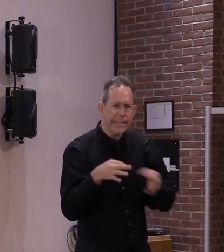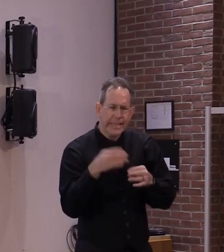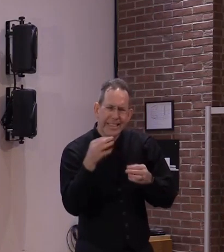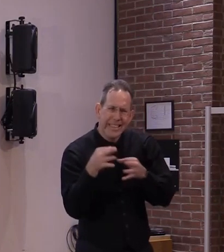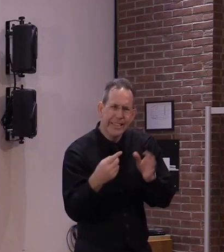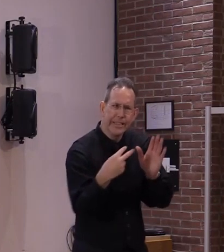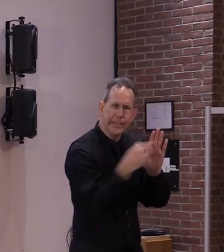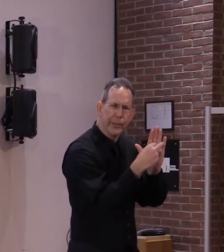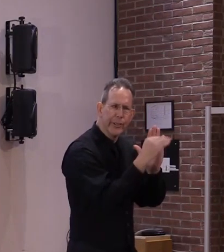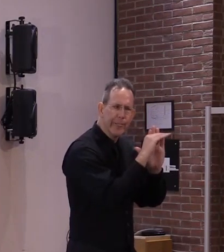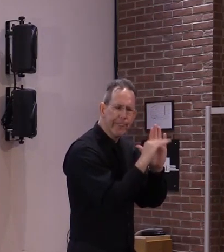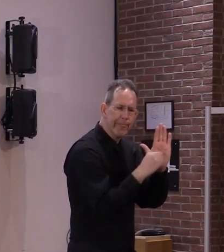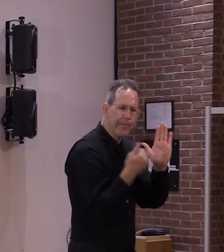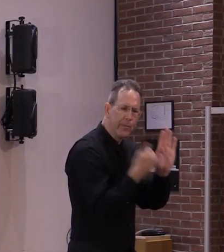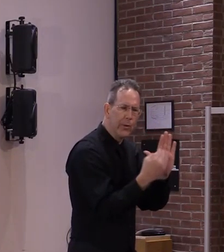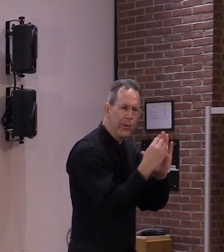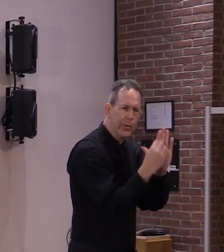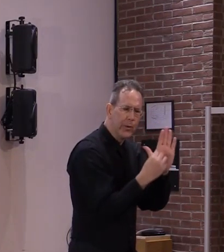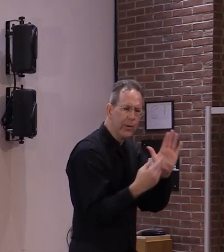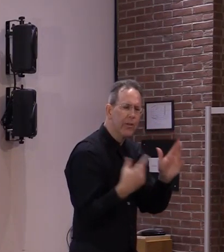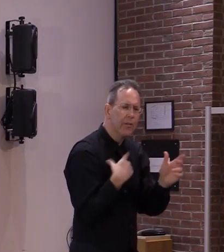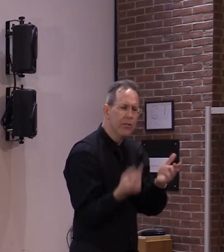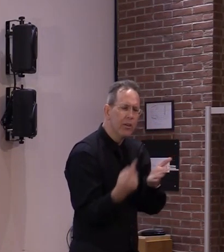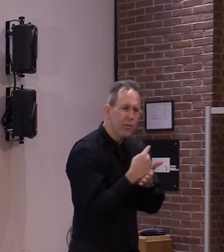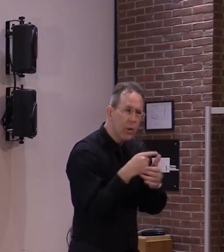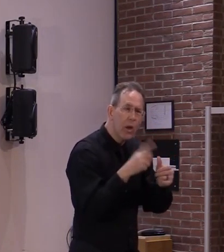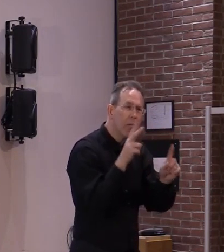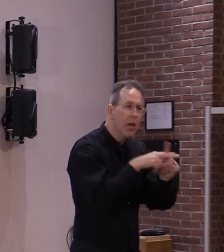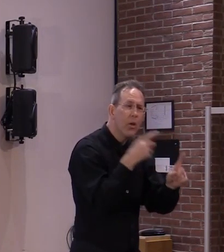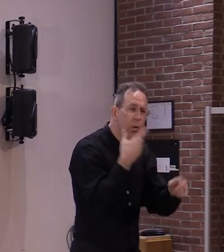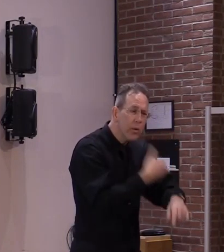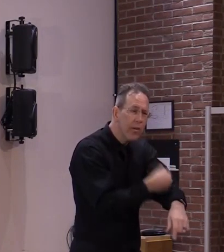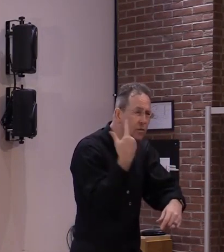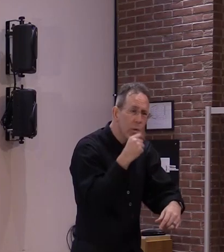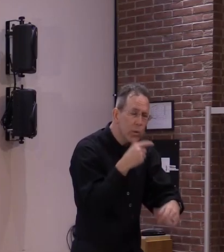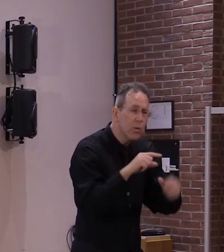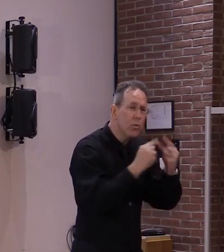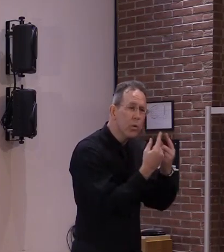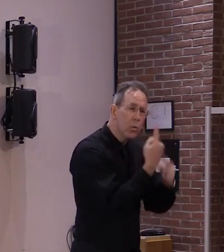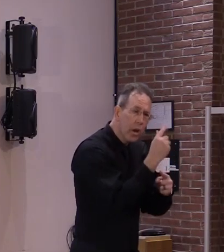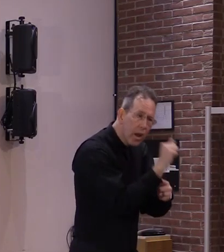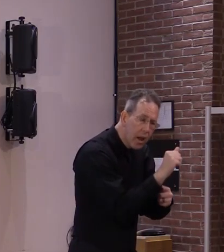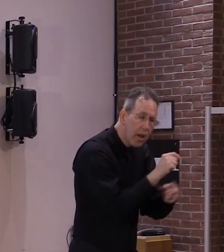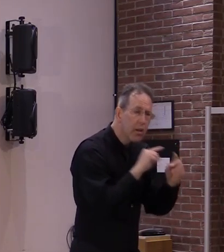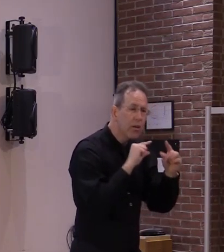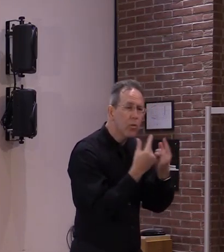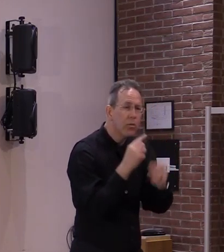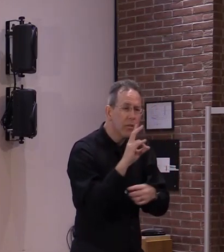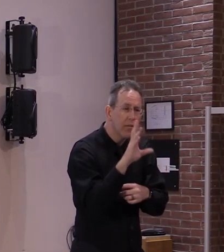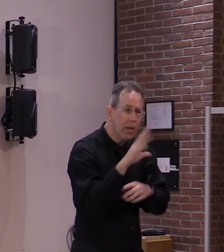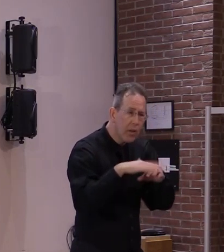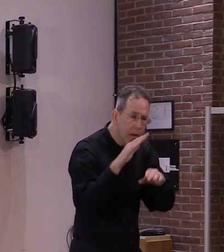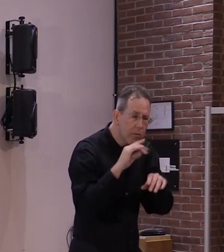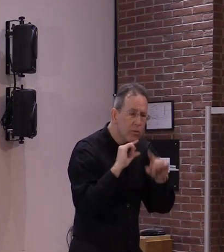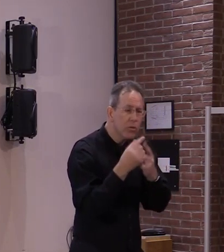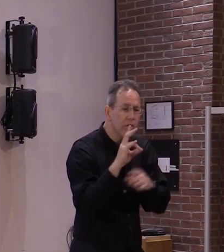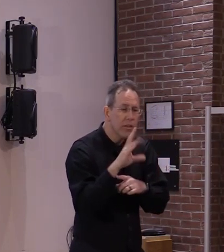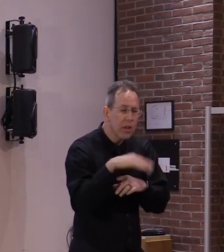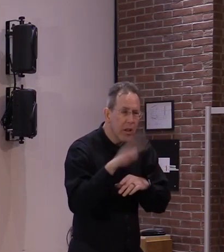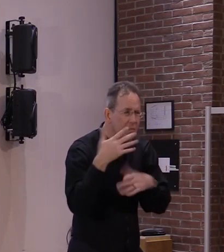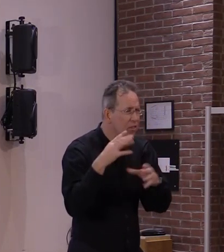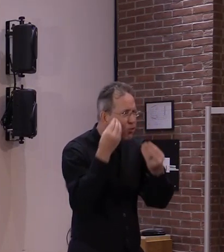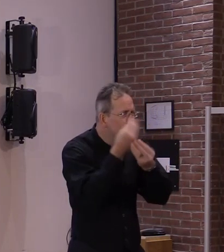but it all comes down to people following the guidance that we issued in that 1A category.